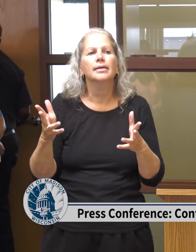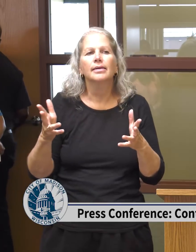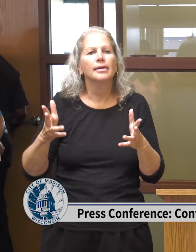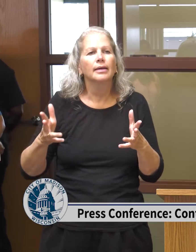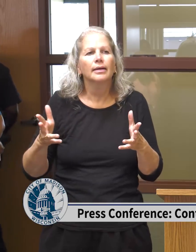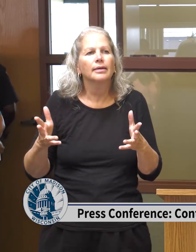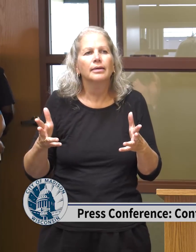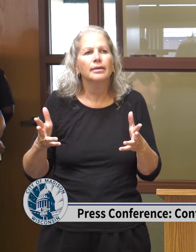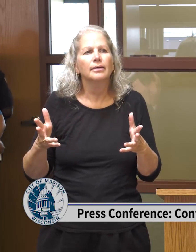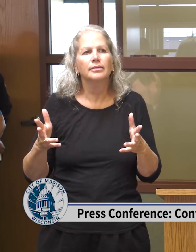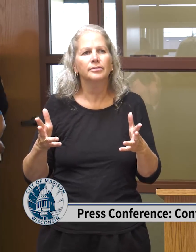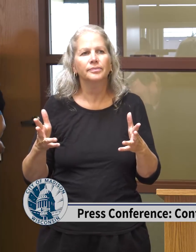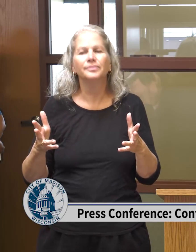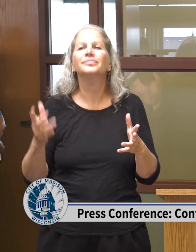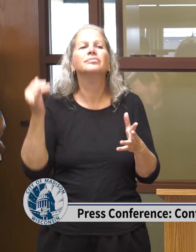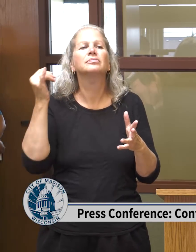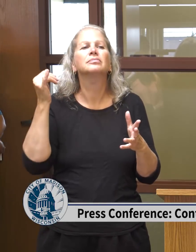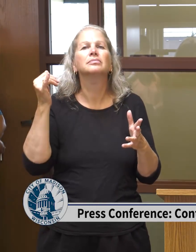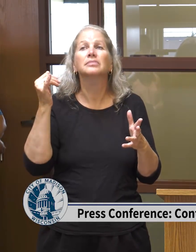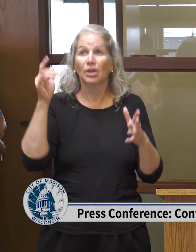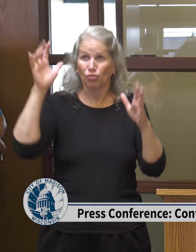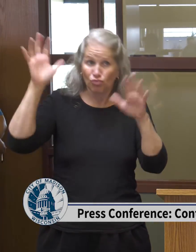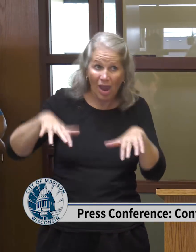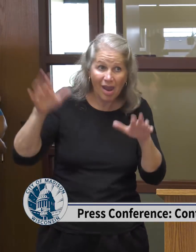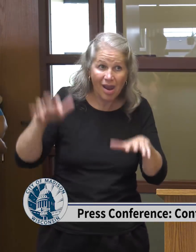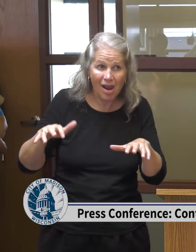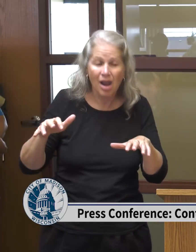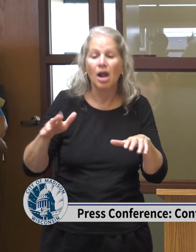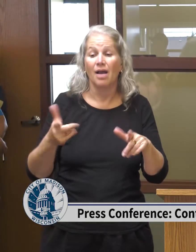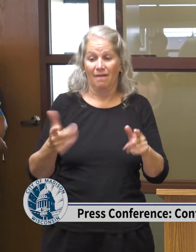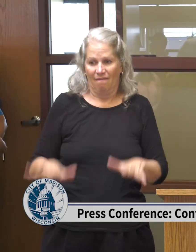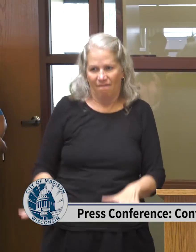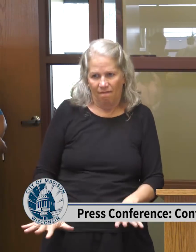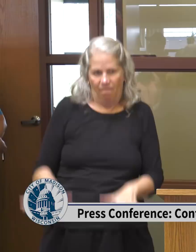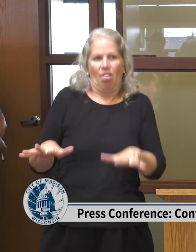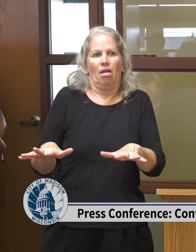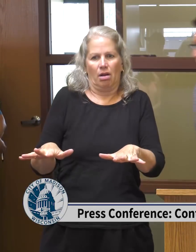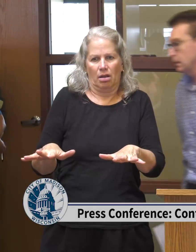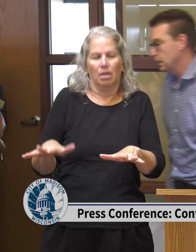water levels will go up, but we're not looking at evacuation at this time.